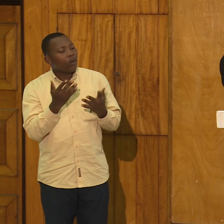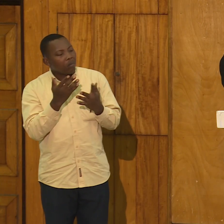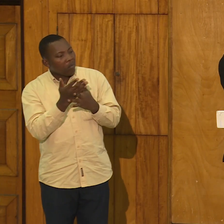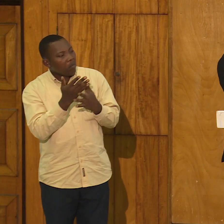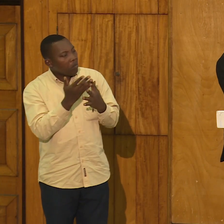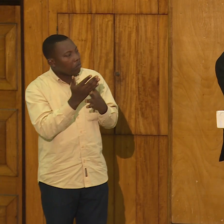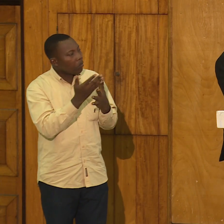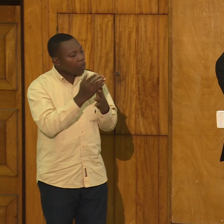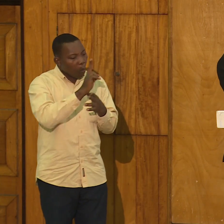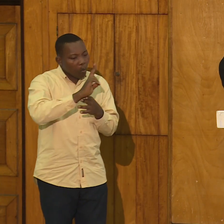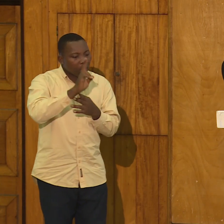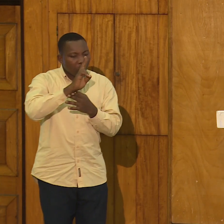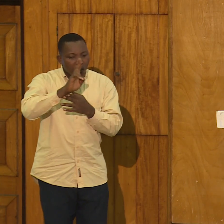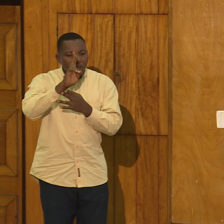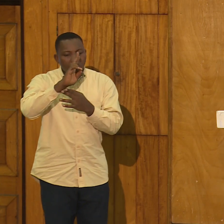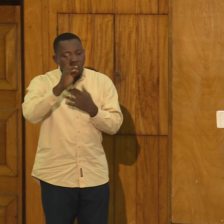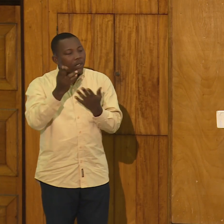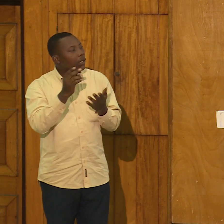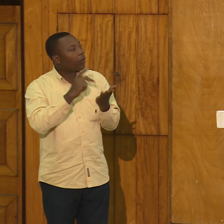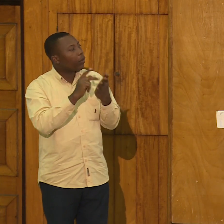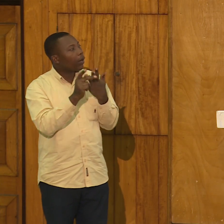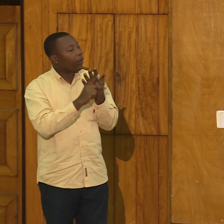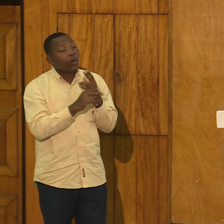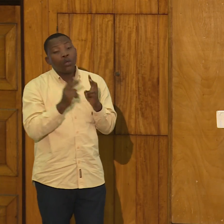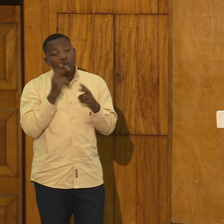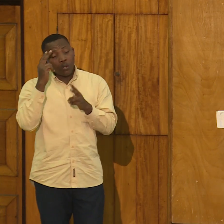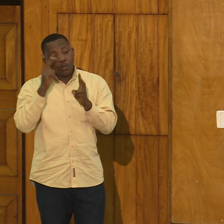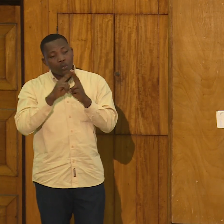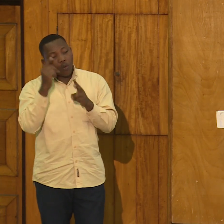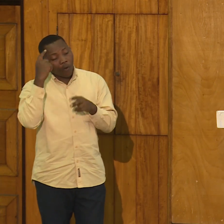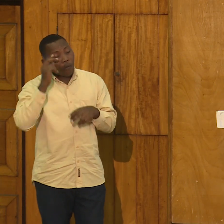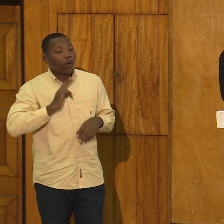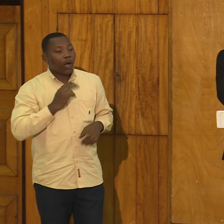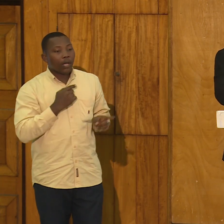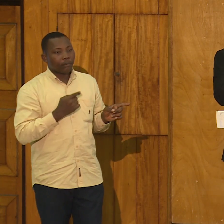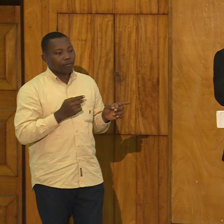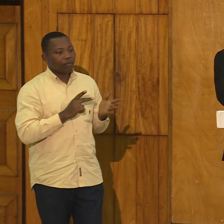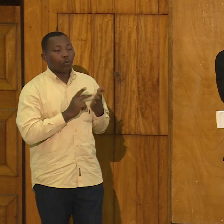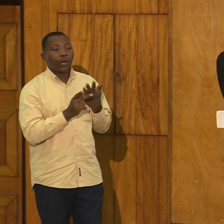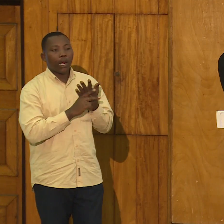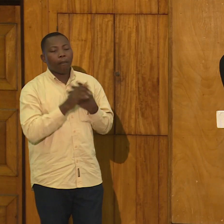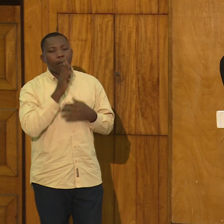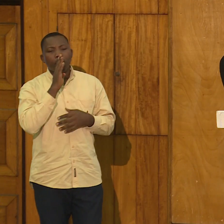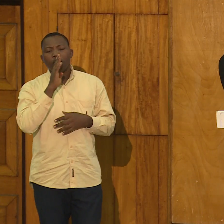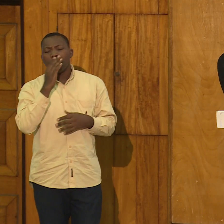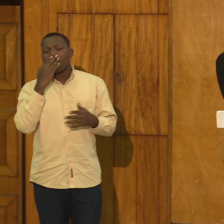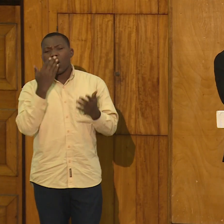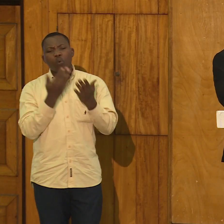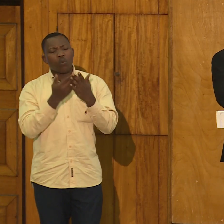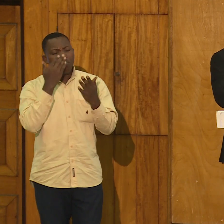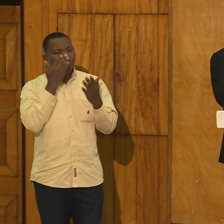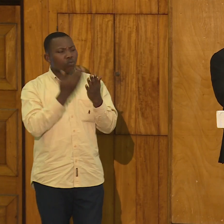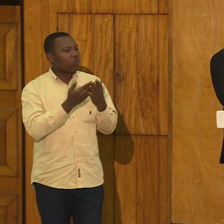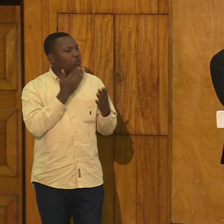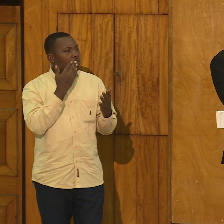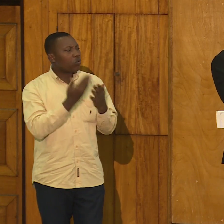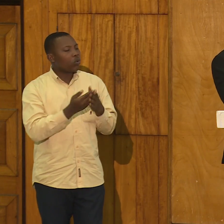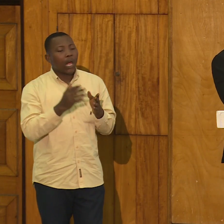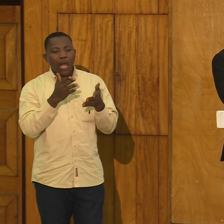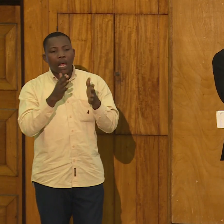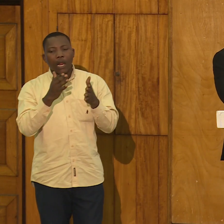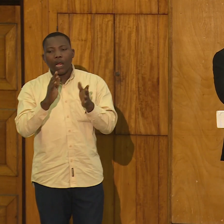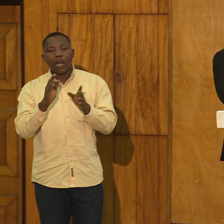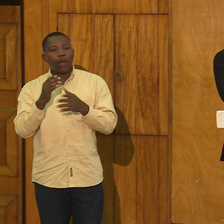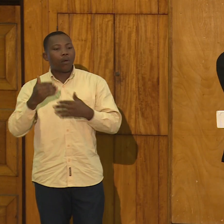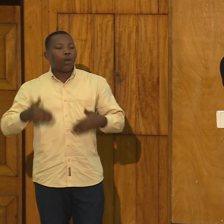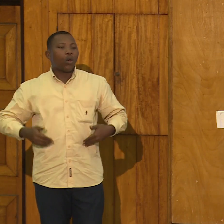counseling. So for us, this program has been really helpful in terms of allowing our young people to be